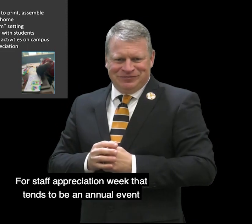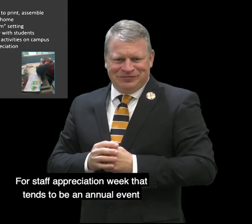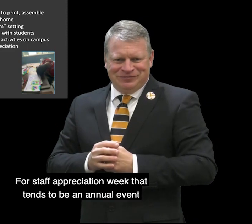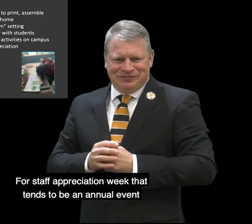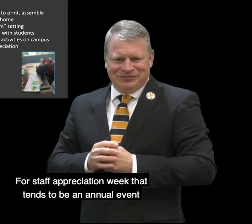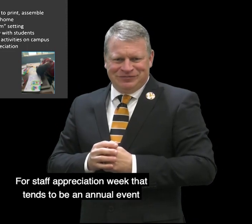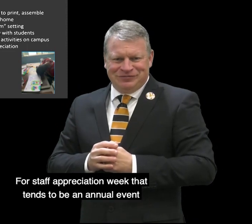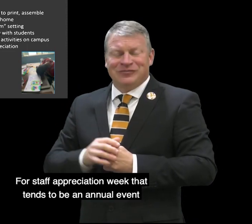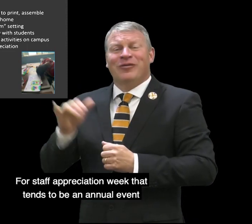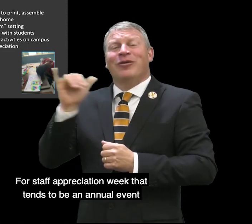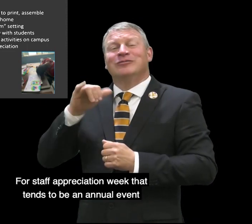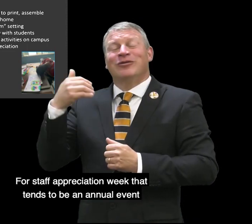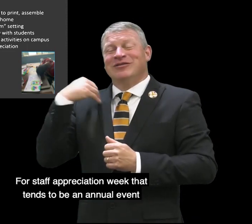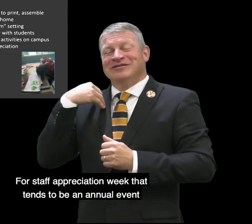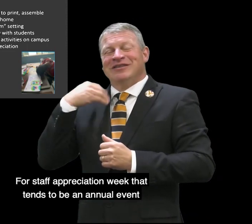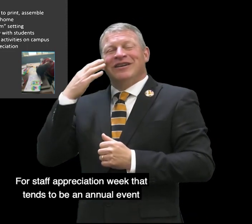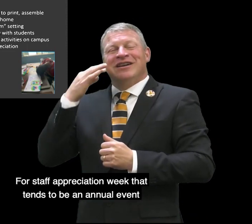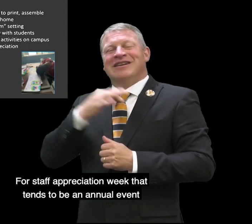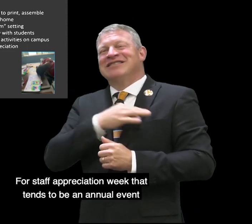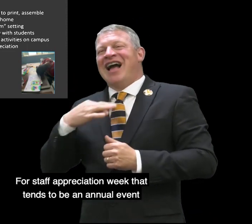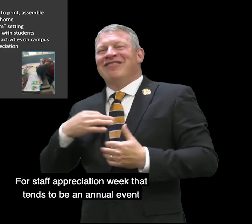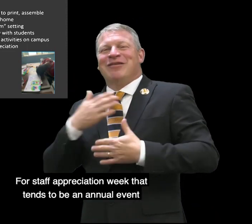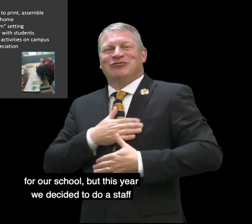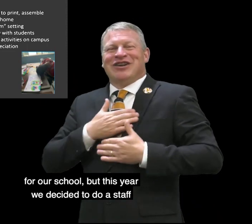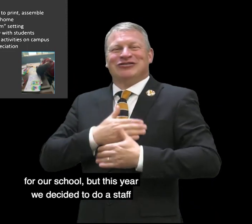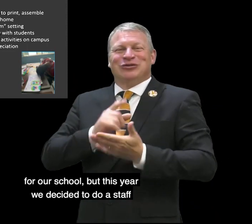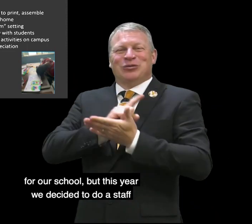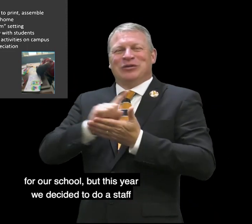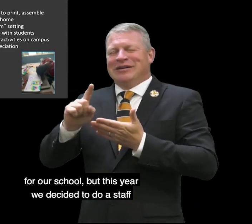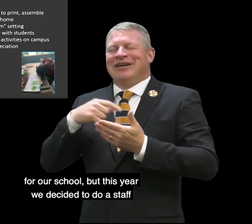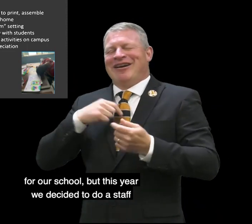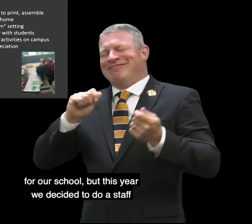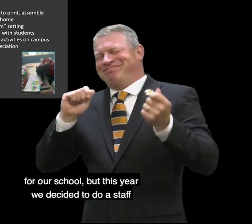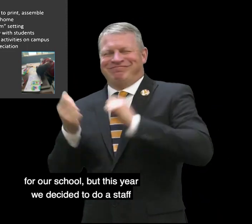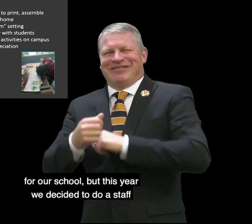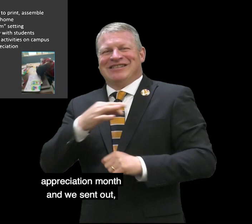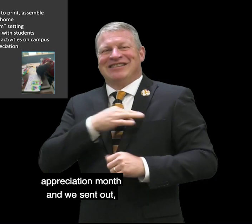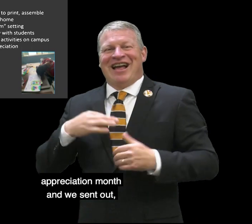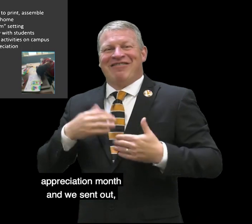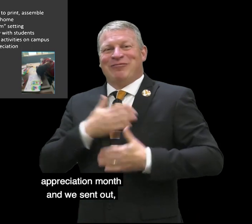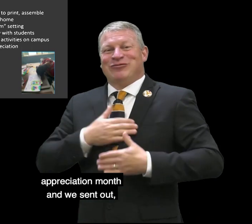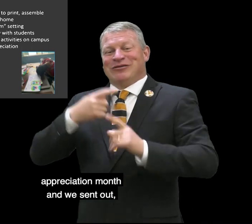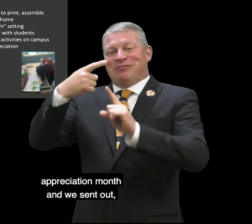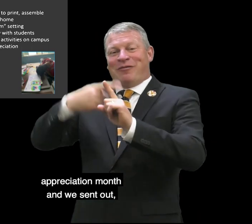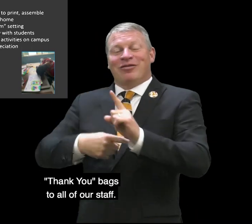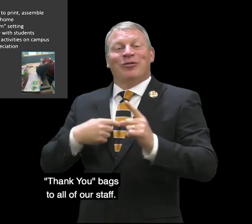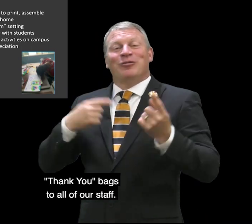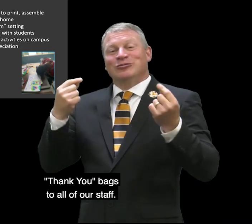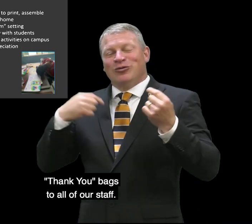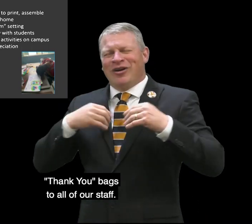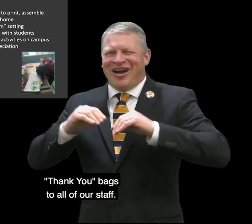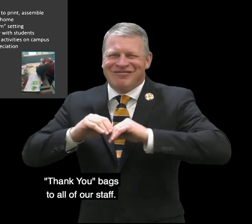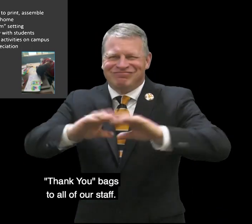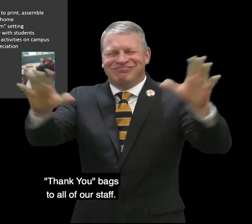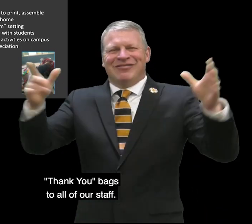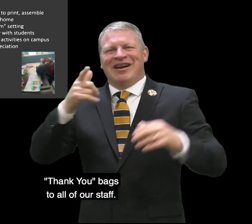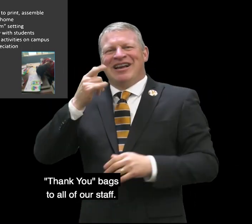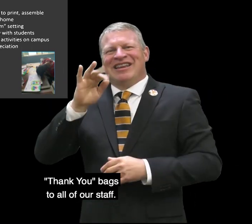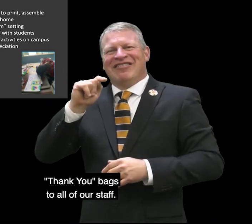all students and staff on this important issue. For Staff Appreciation Week, that tends to be an annual event